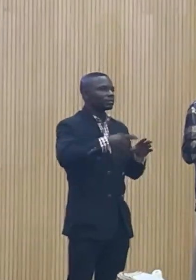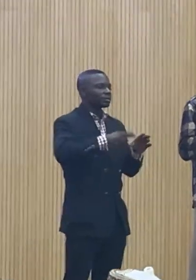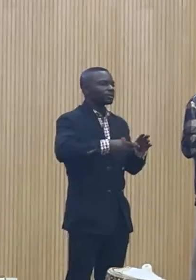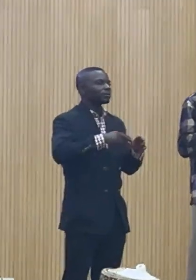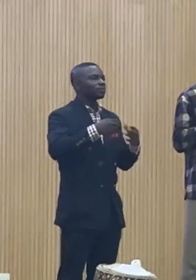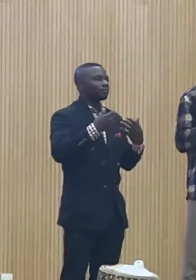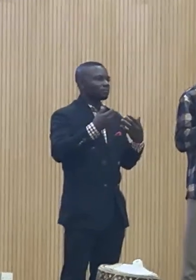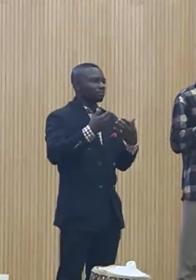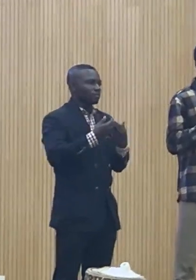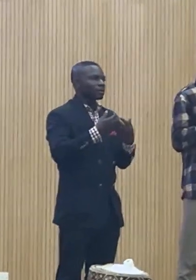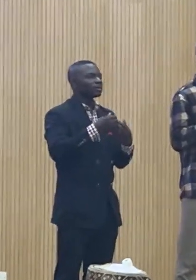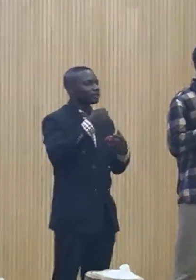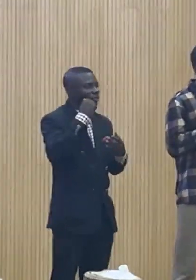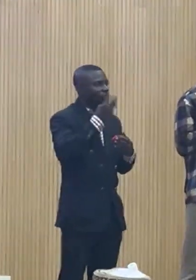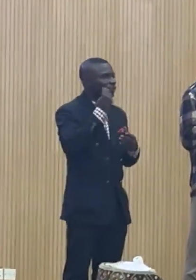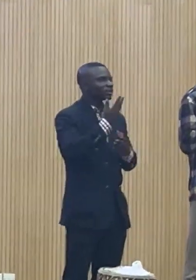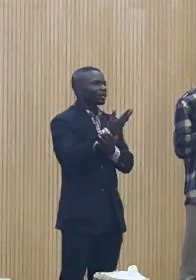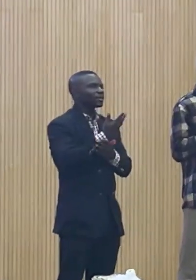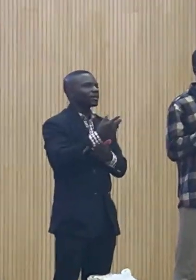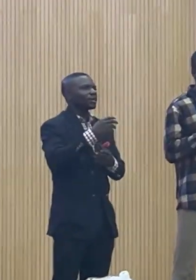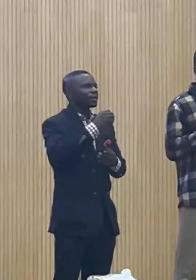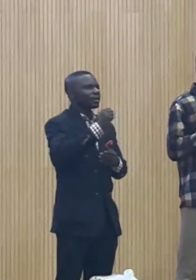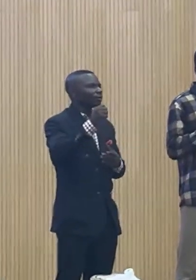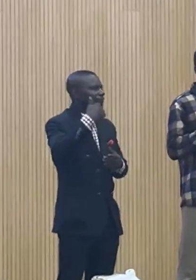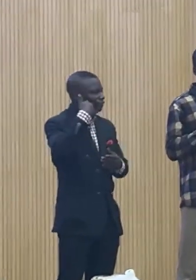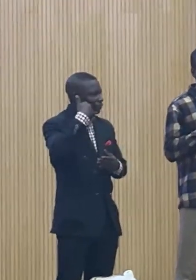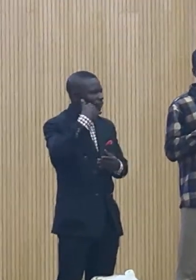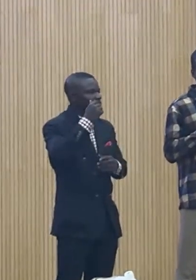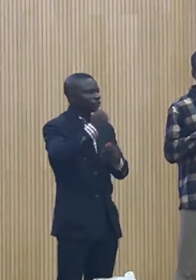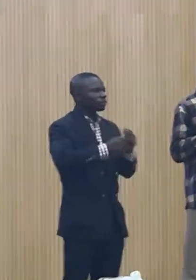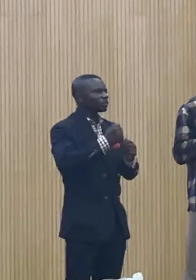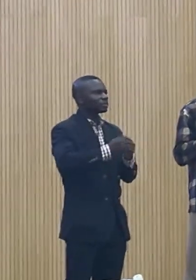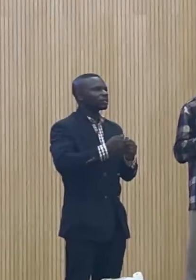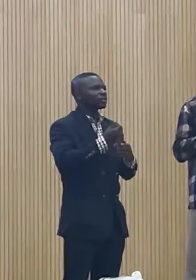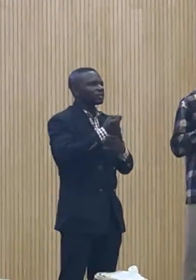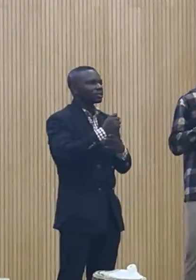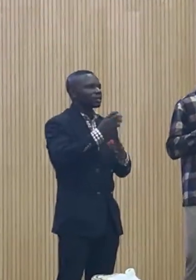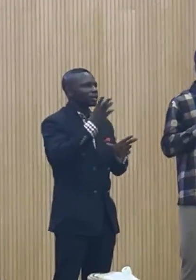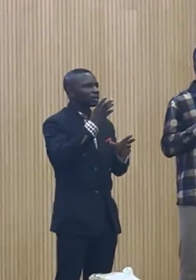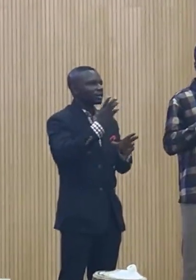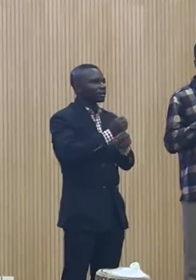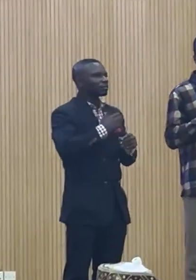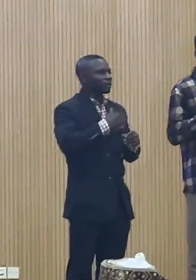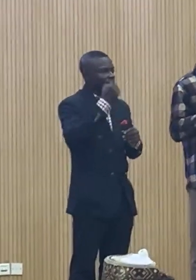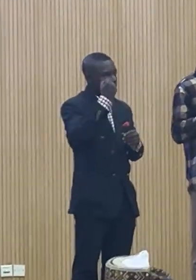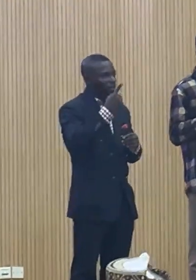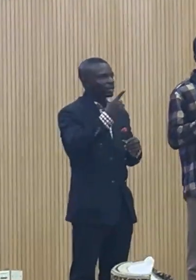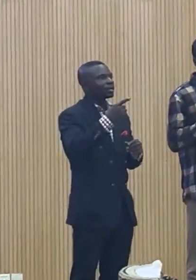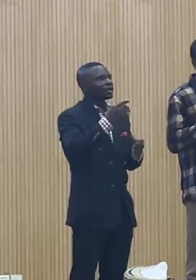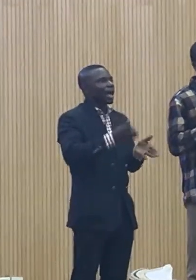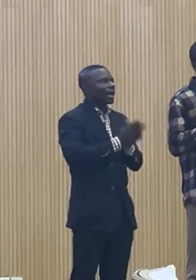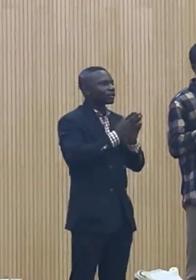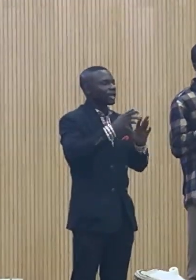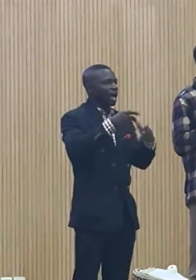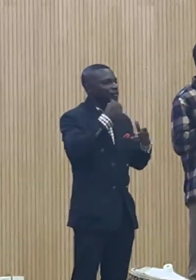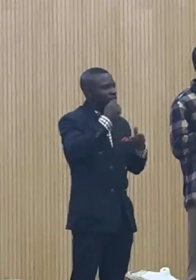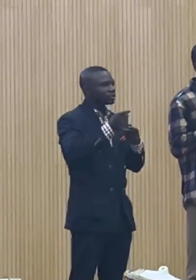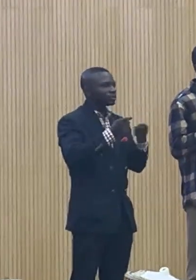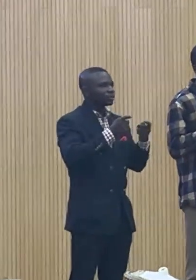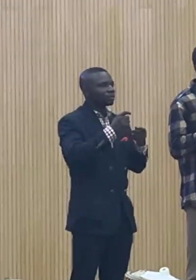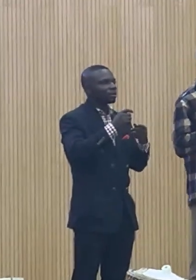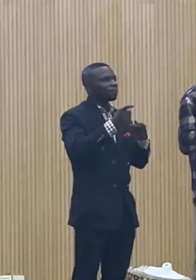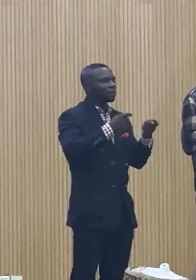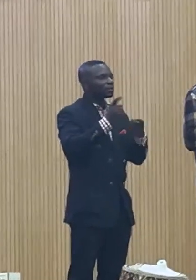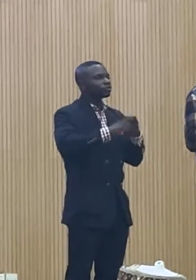Veronica by name, and she was handling a Android device, which caught my attention. So my curiosity drove me to ask how she managed to